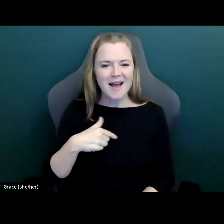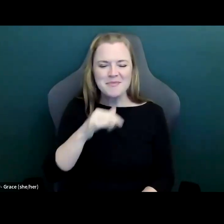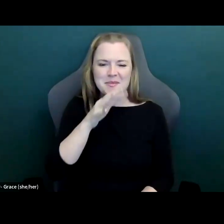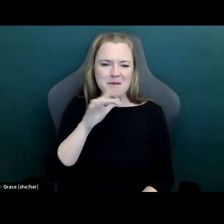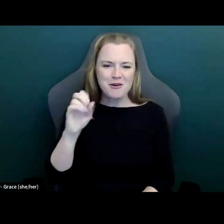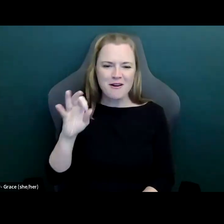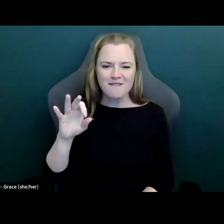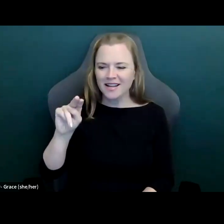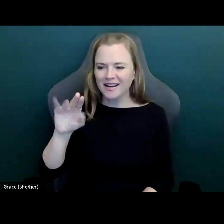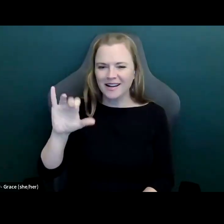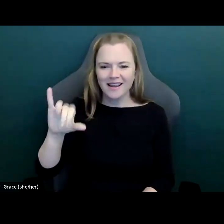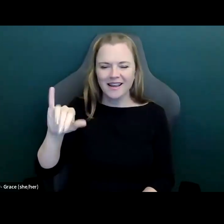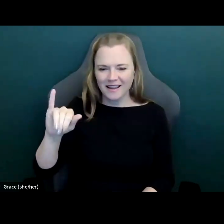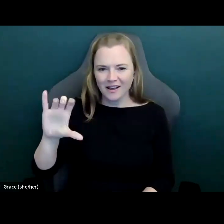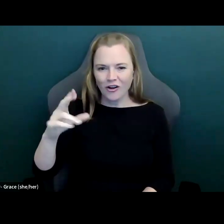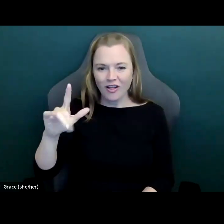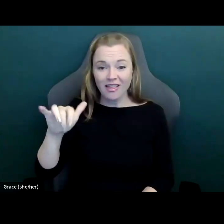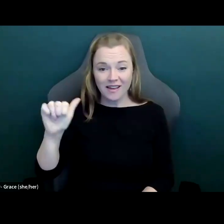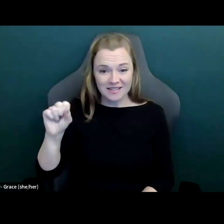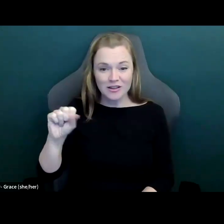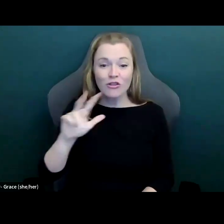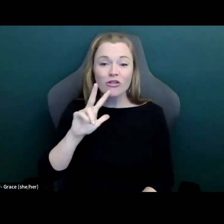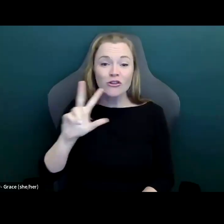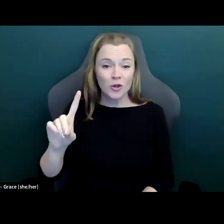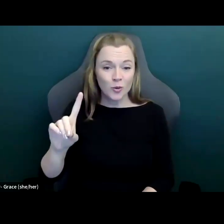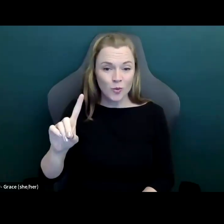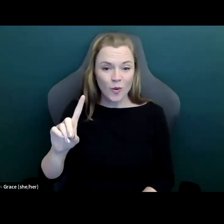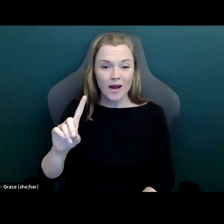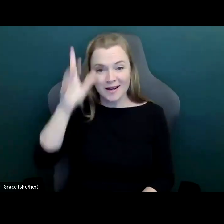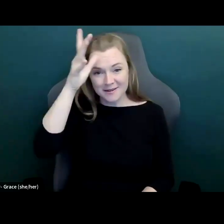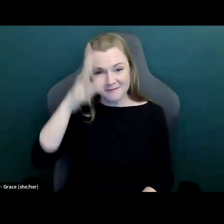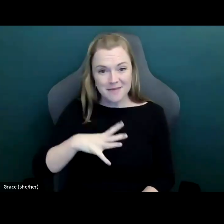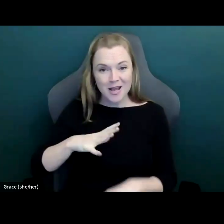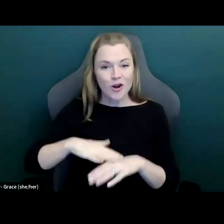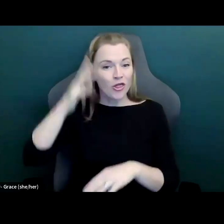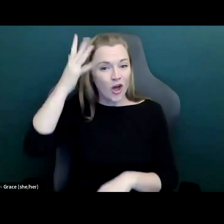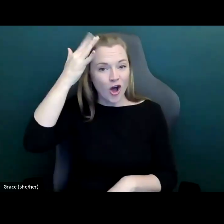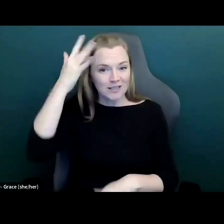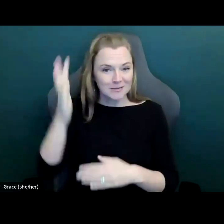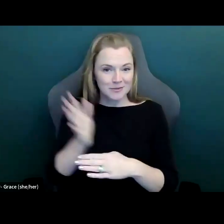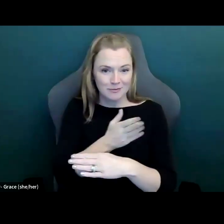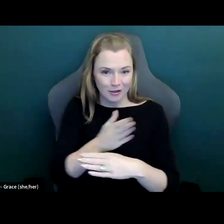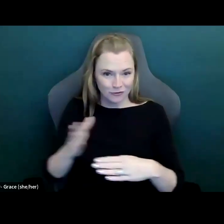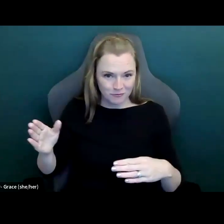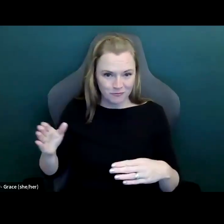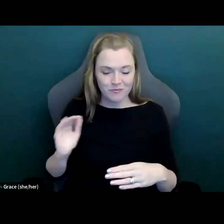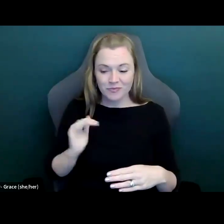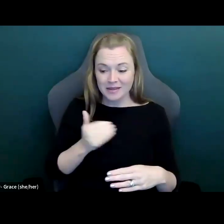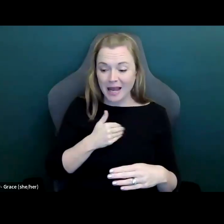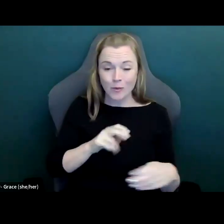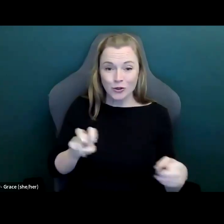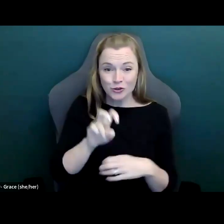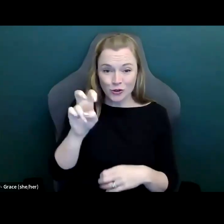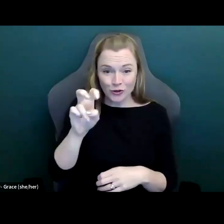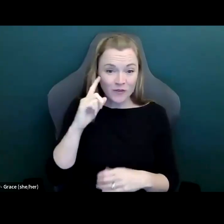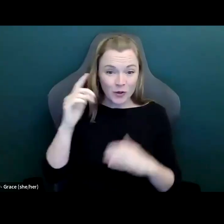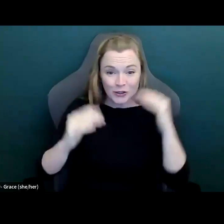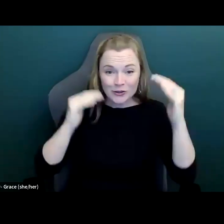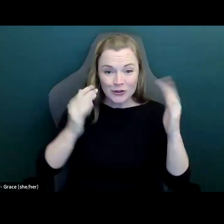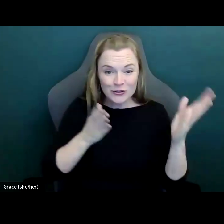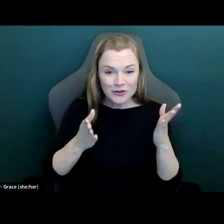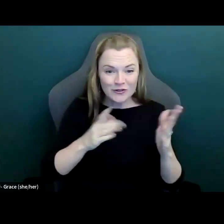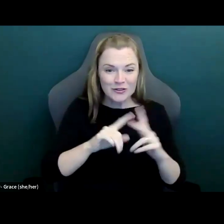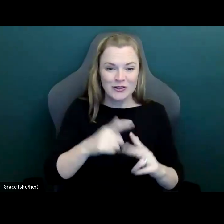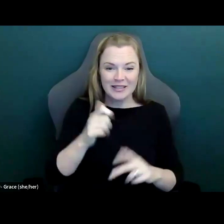a 31-year-old man on the autism spectrum. Our adult services journey began 10 years ago when Nick transitioned